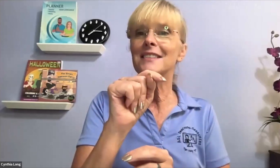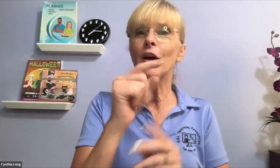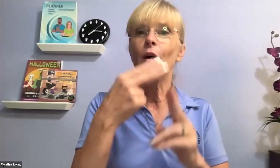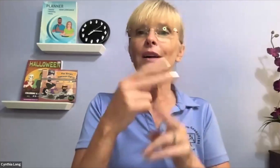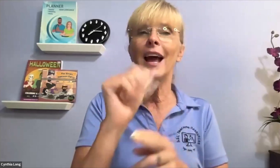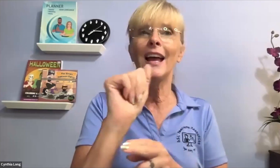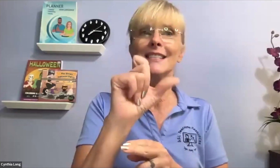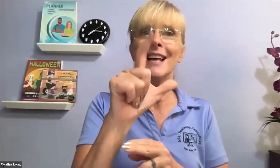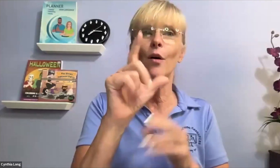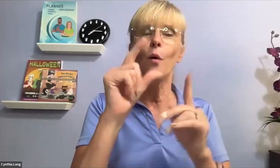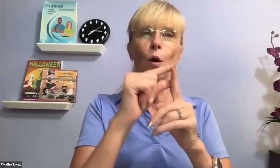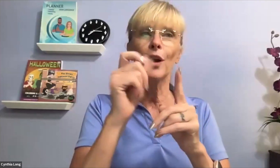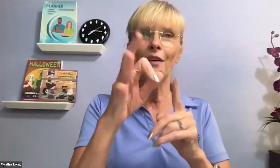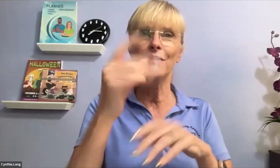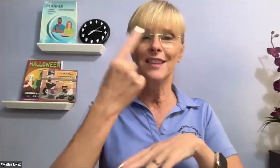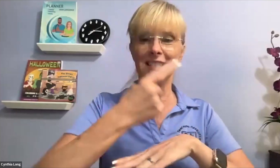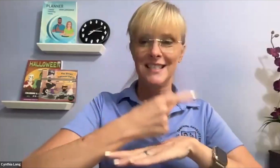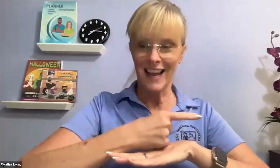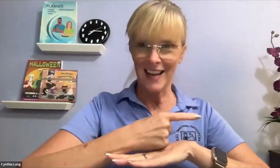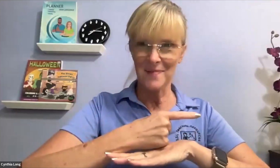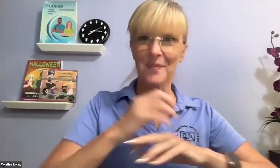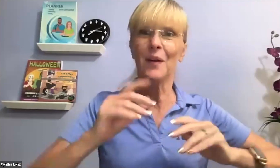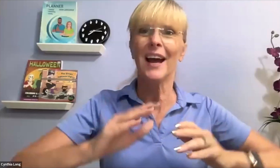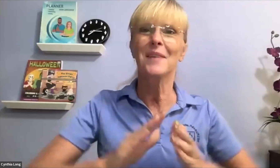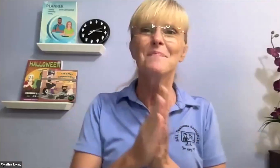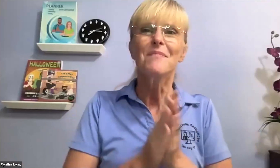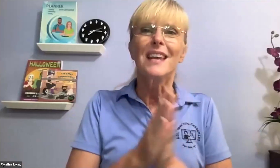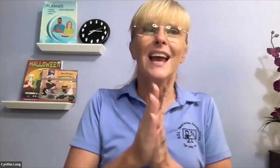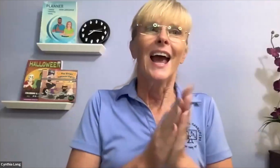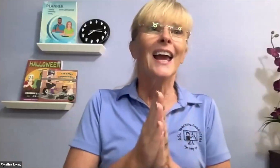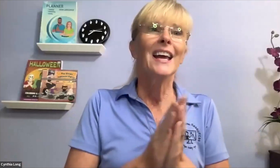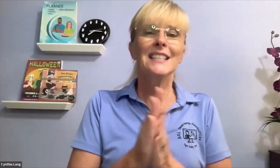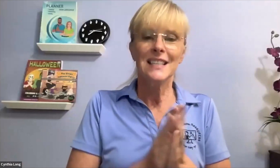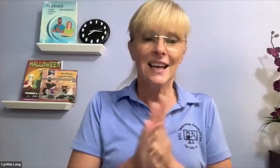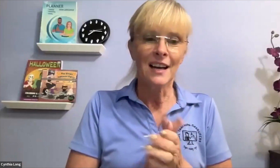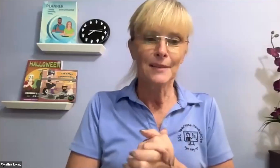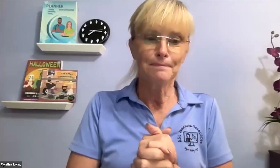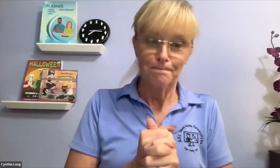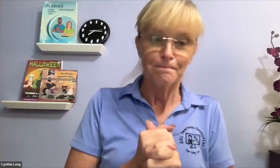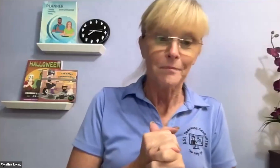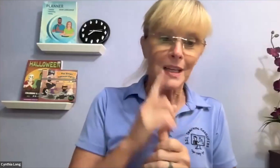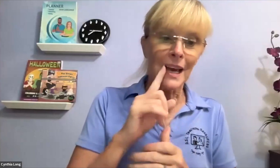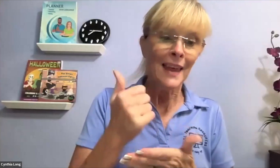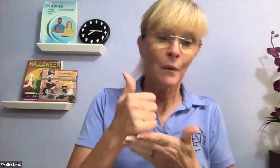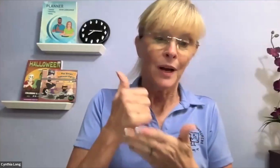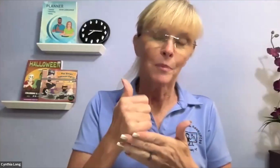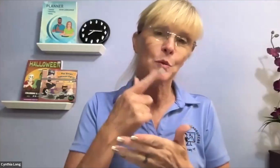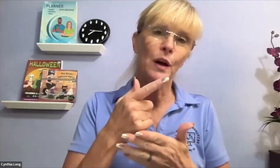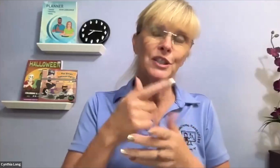podcast called ASL Word of the Day. Okay. And that will help as well, just